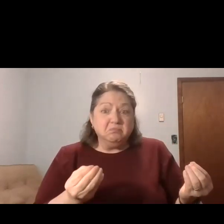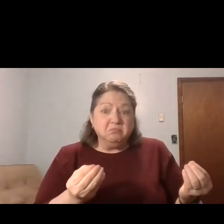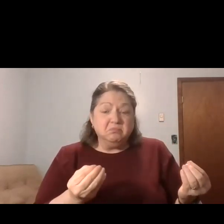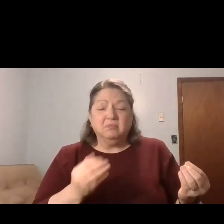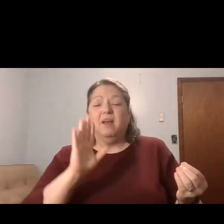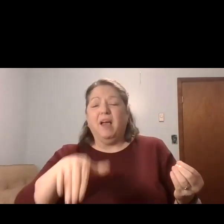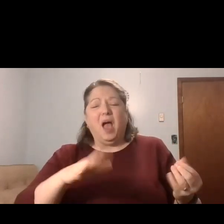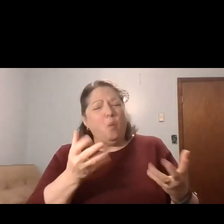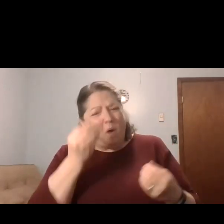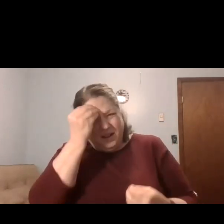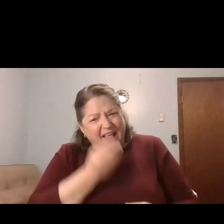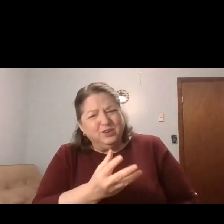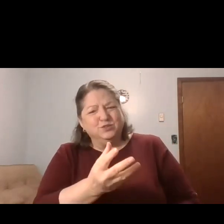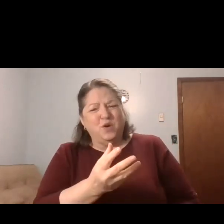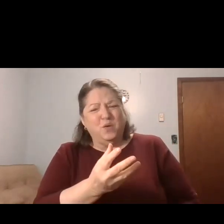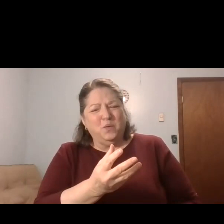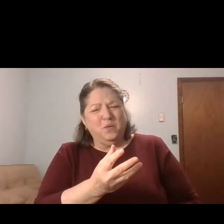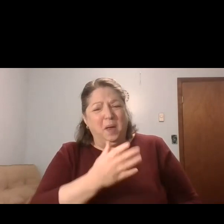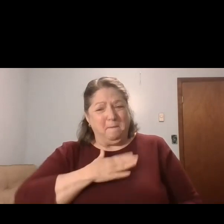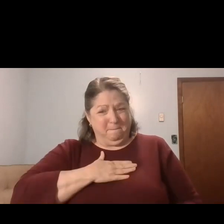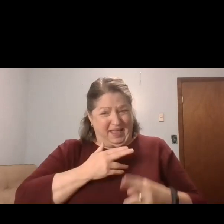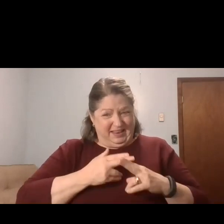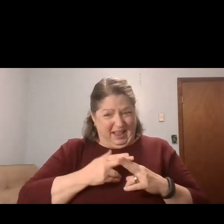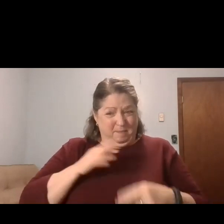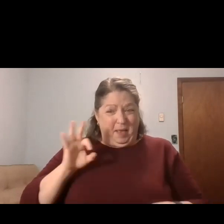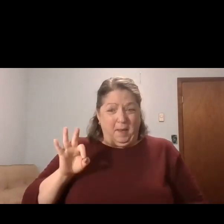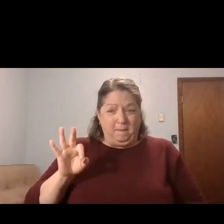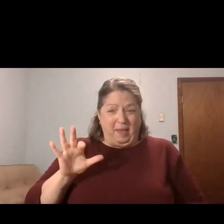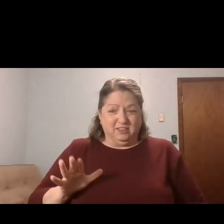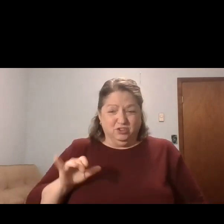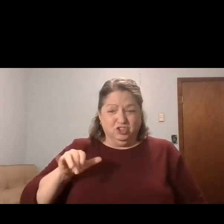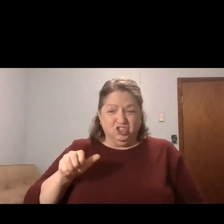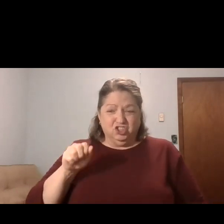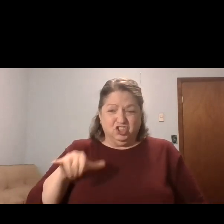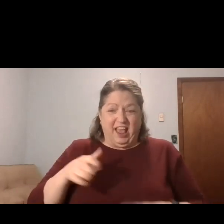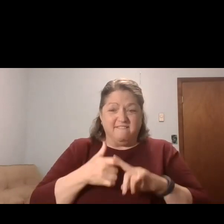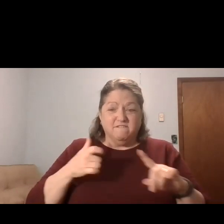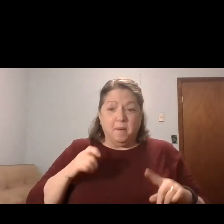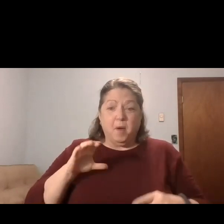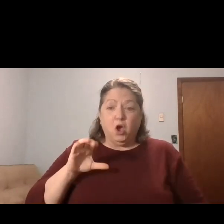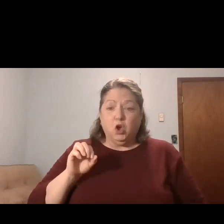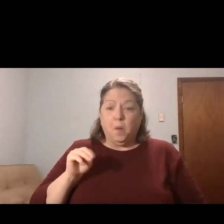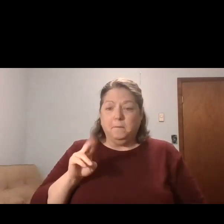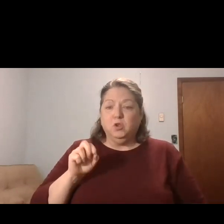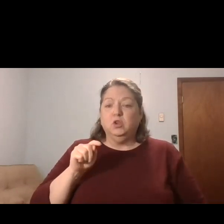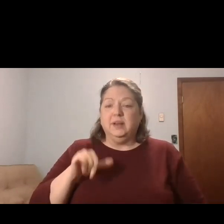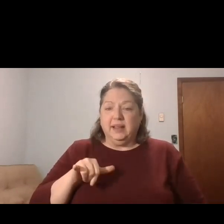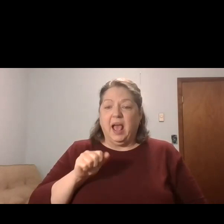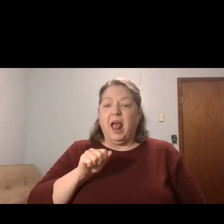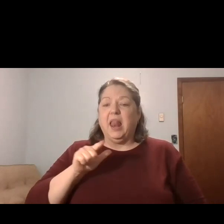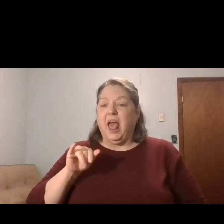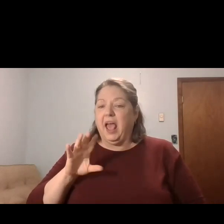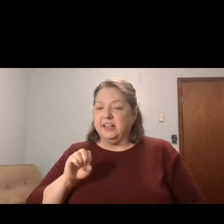just in case I forget toward the ending, my name is Pastor Jay from the Community Alliance Church in Bloomsburg, PA. My number